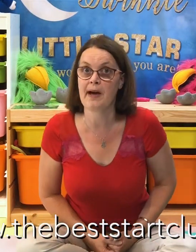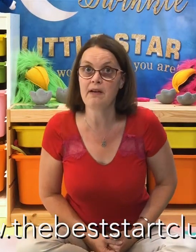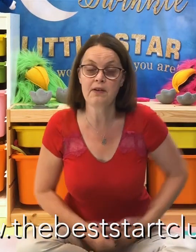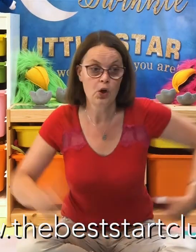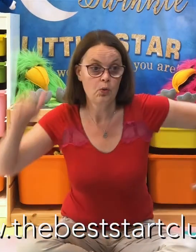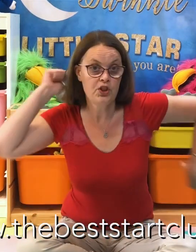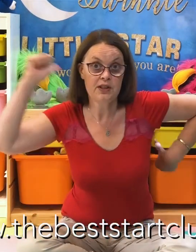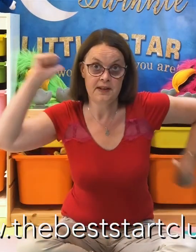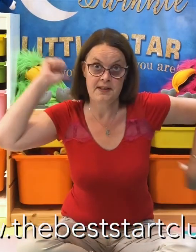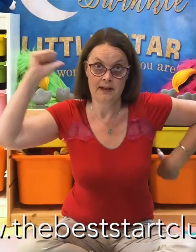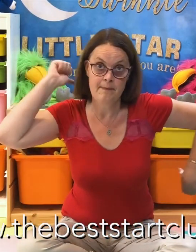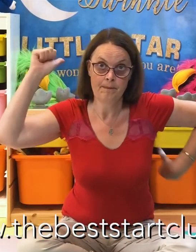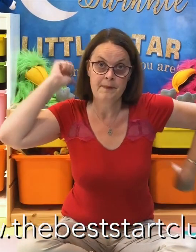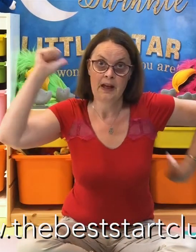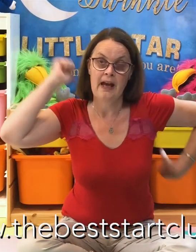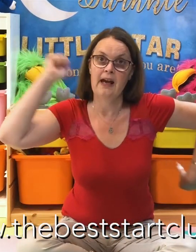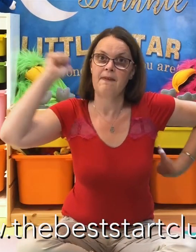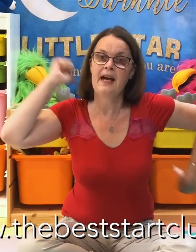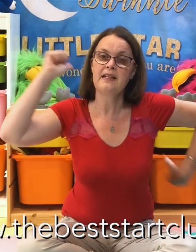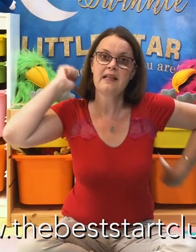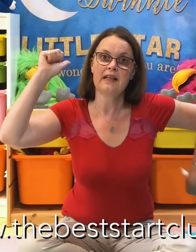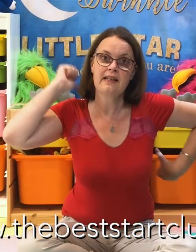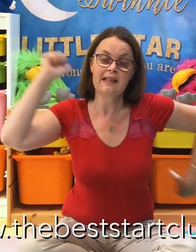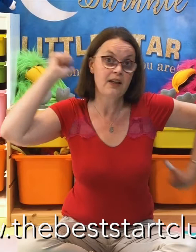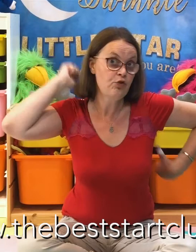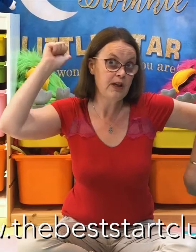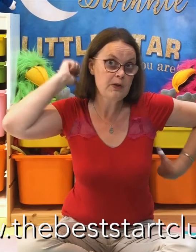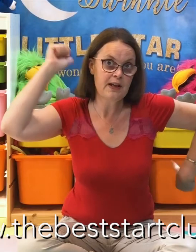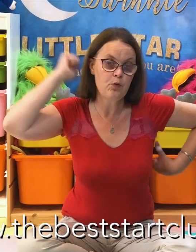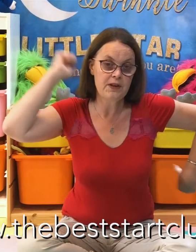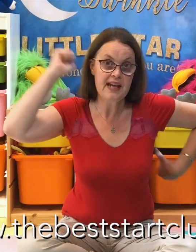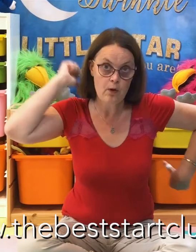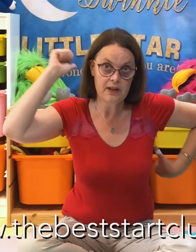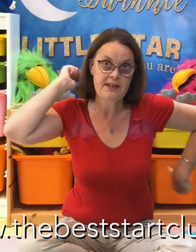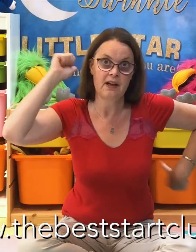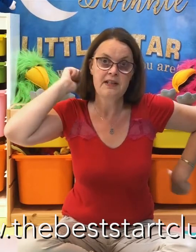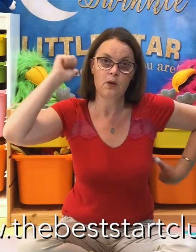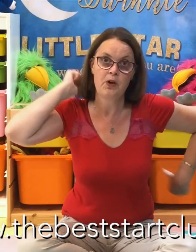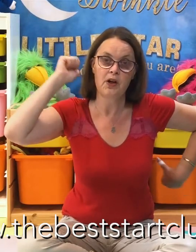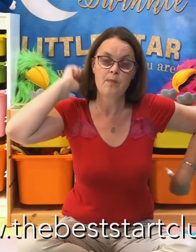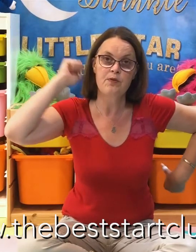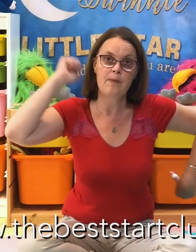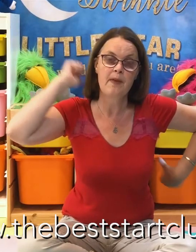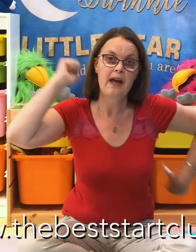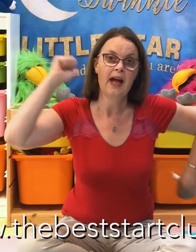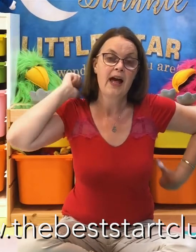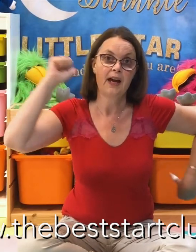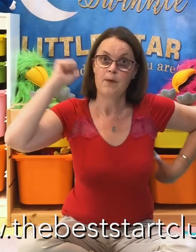bath, which is this sign. And that is like drying yourself with a towel. That's the idea where it comes from.